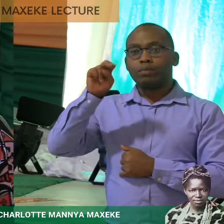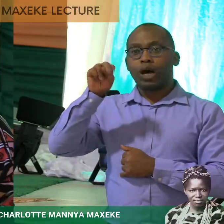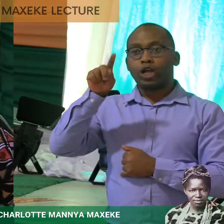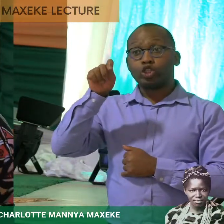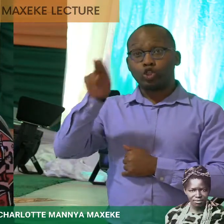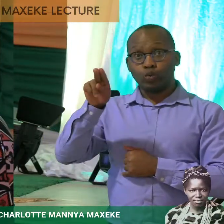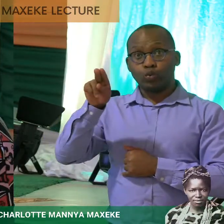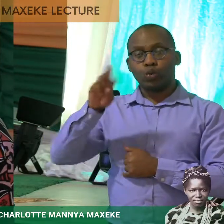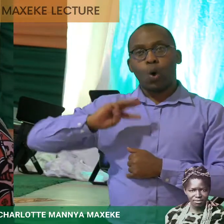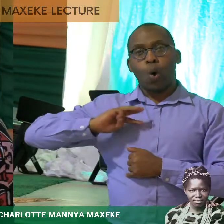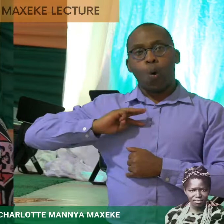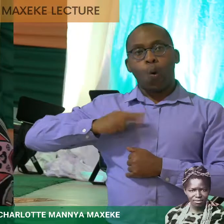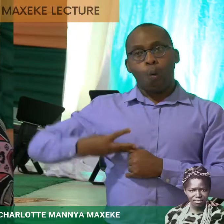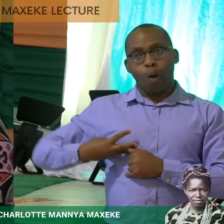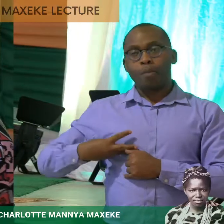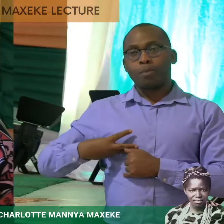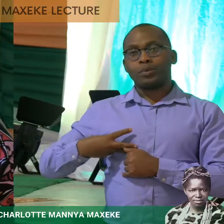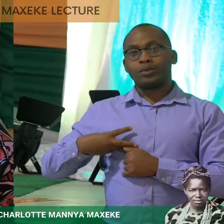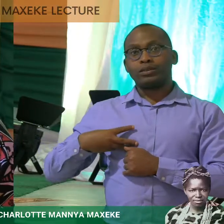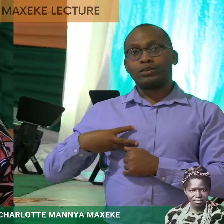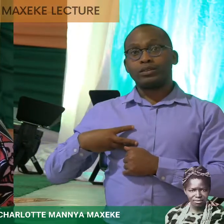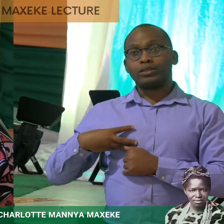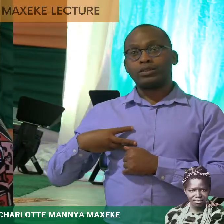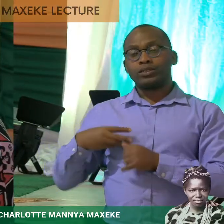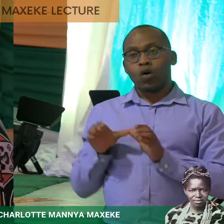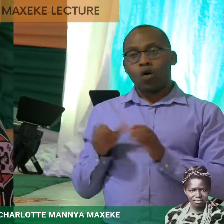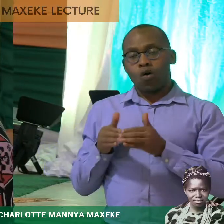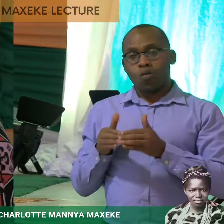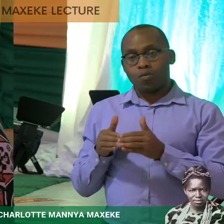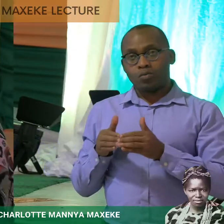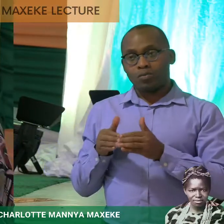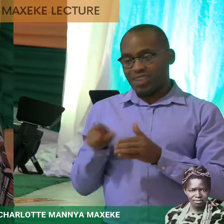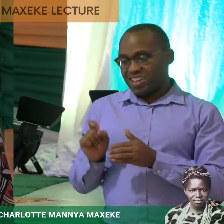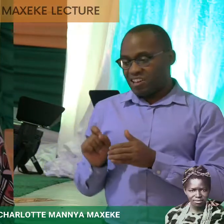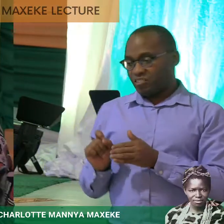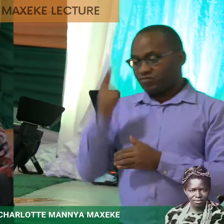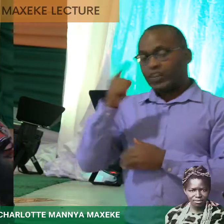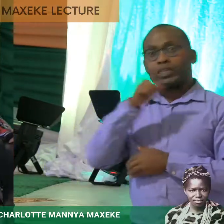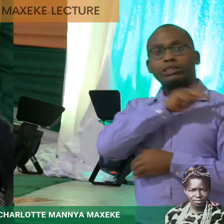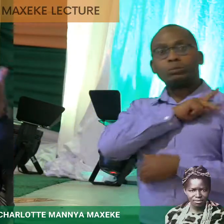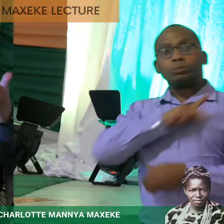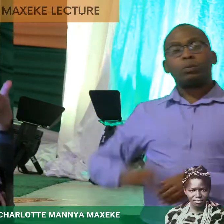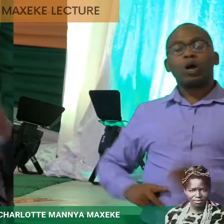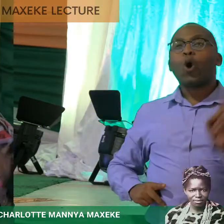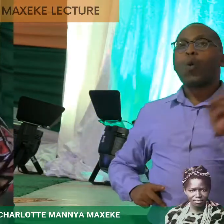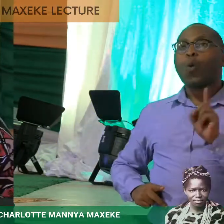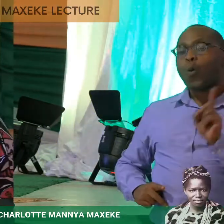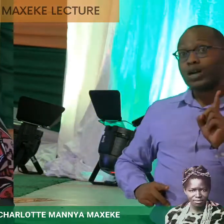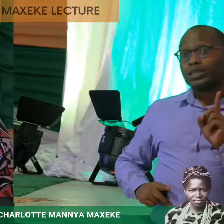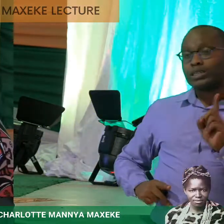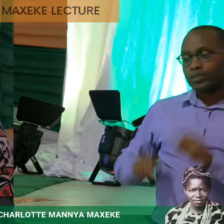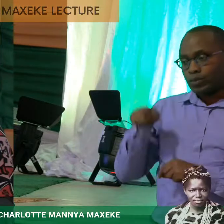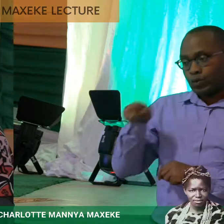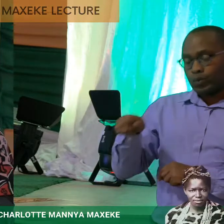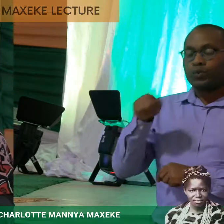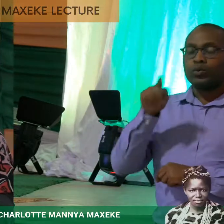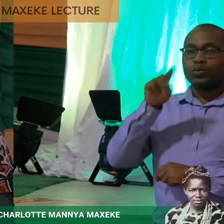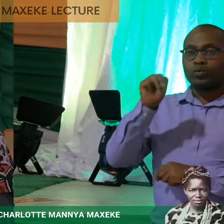Umama Charlotte became its first president. Bantu Women's League is a forerunner of